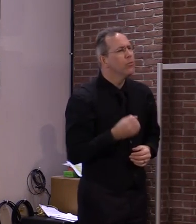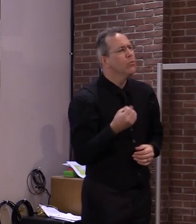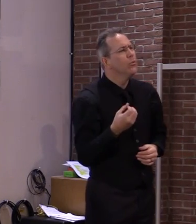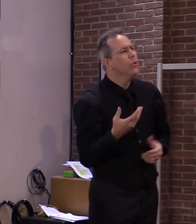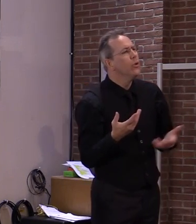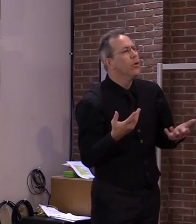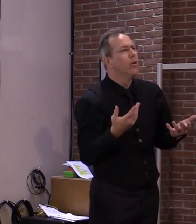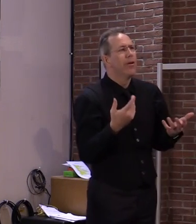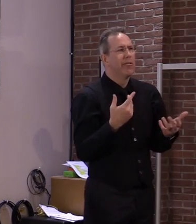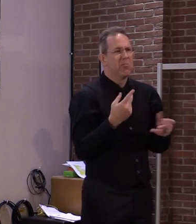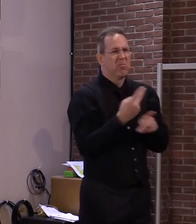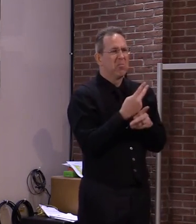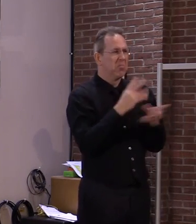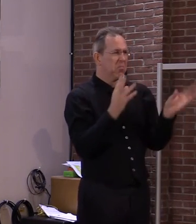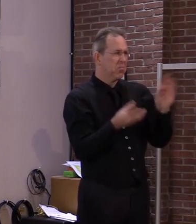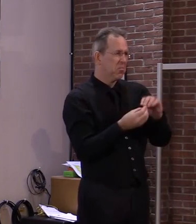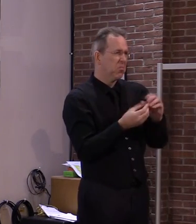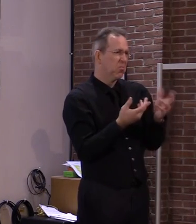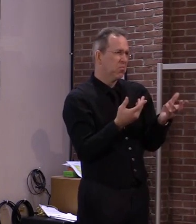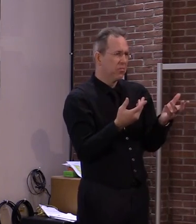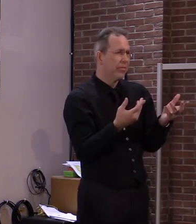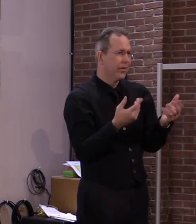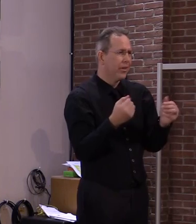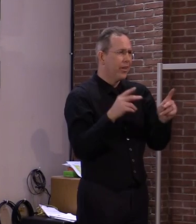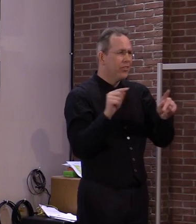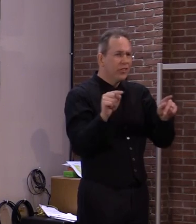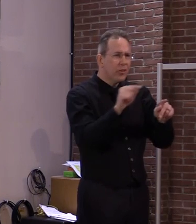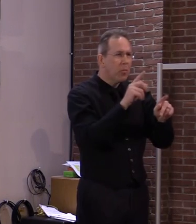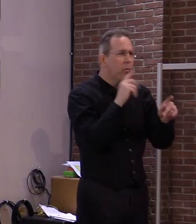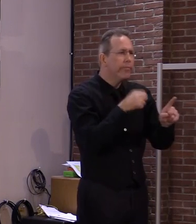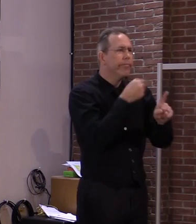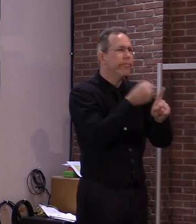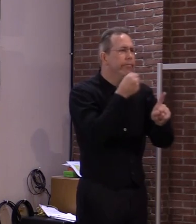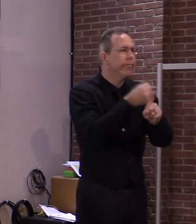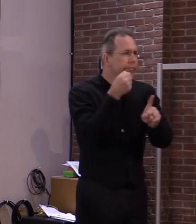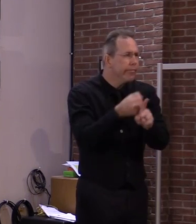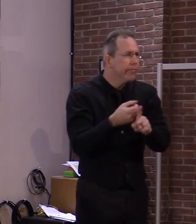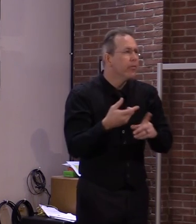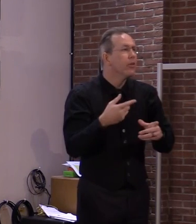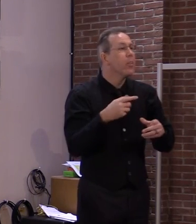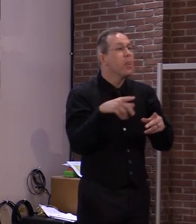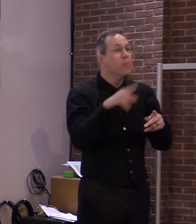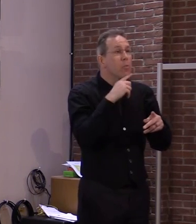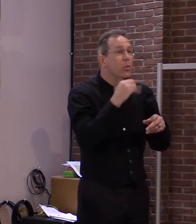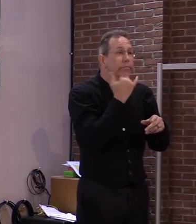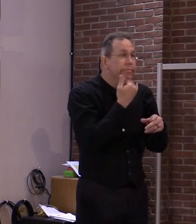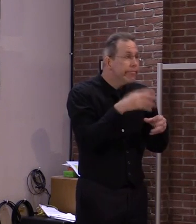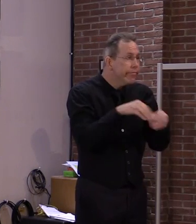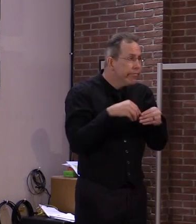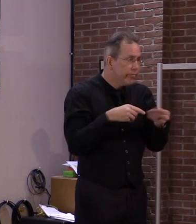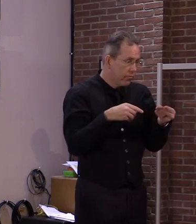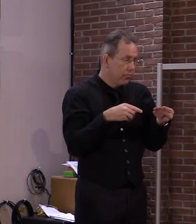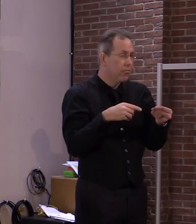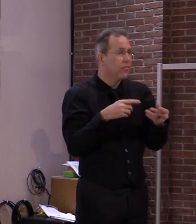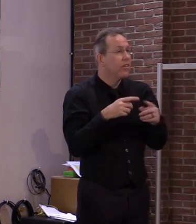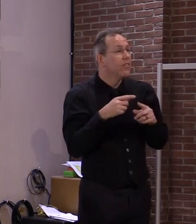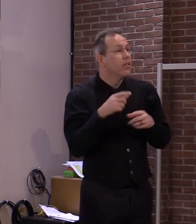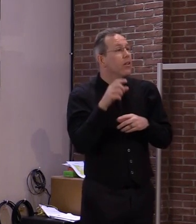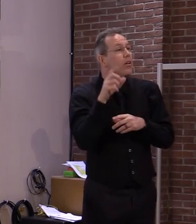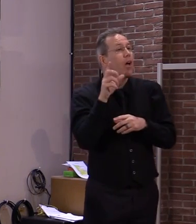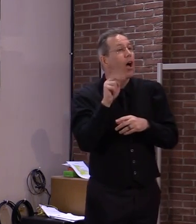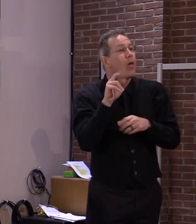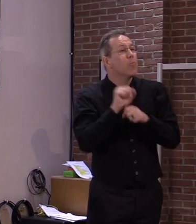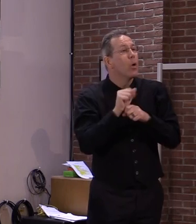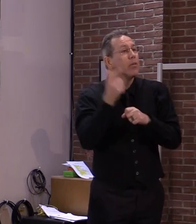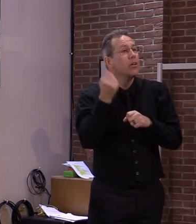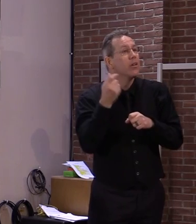probably when we look at the number of people that received benefits in 2020, that population